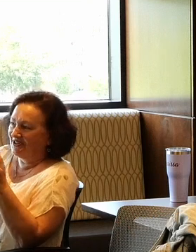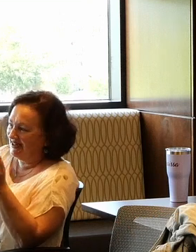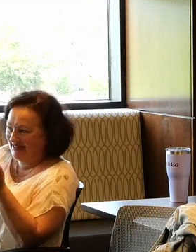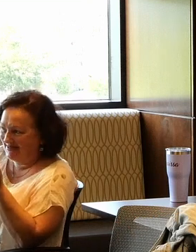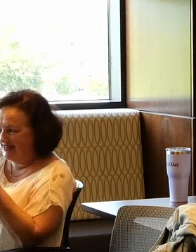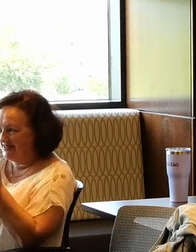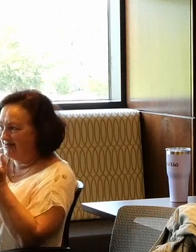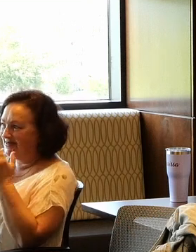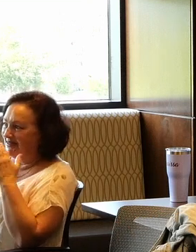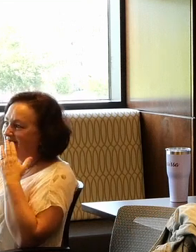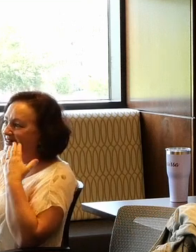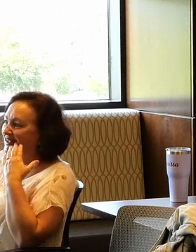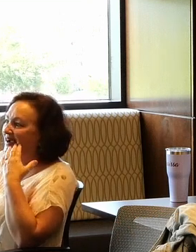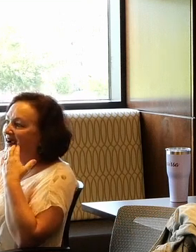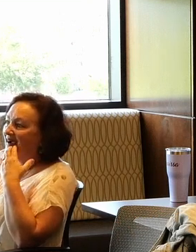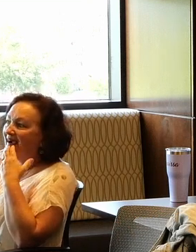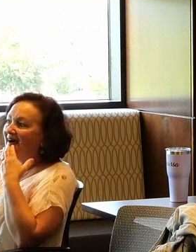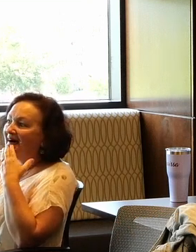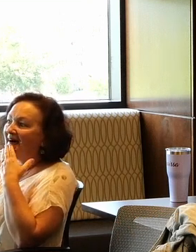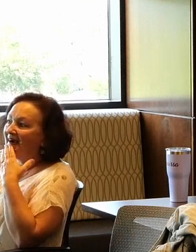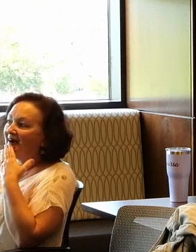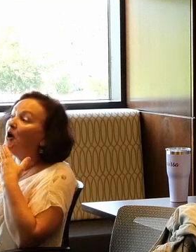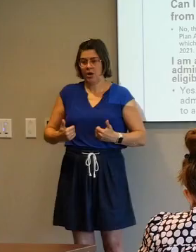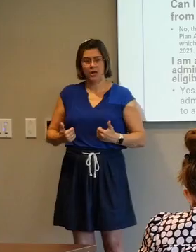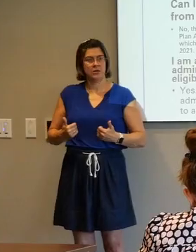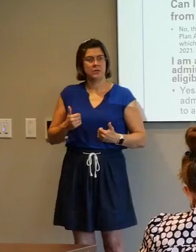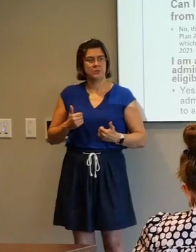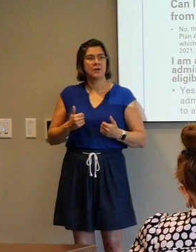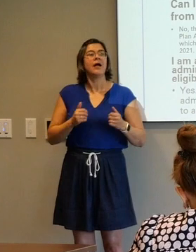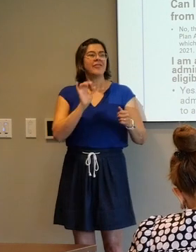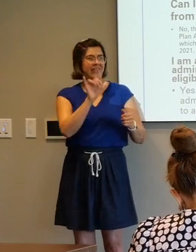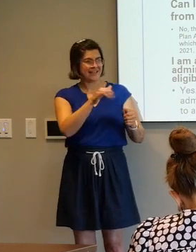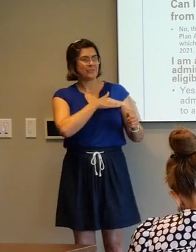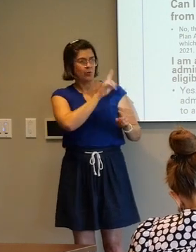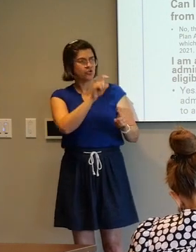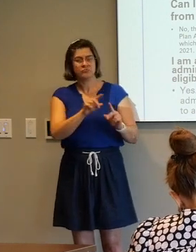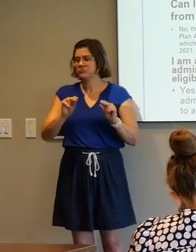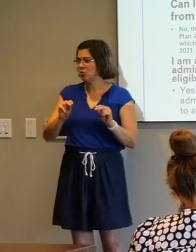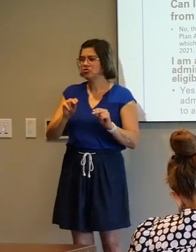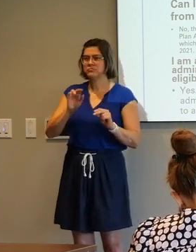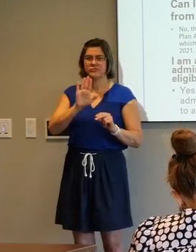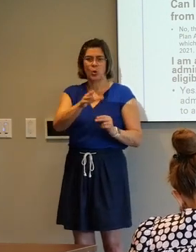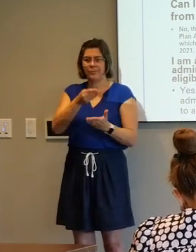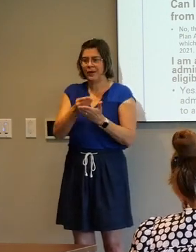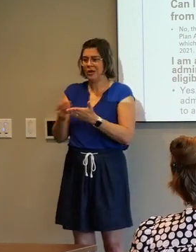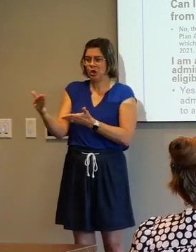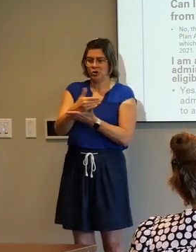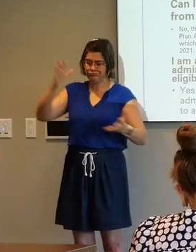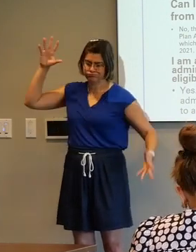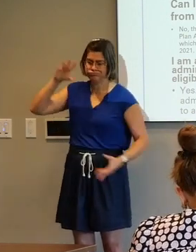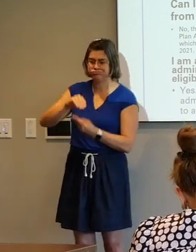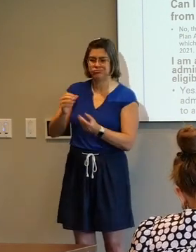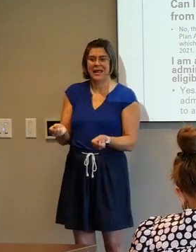did not change much in between. So you don't have to separate your different art practices? That's what Yes, you don't have to separate your different art practices. It can be